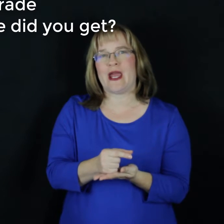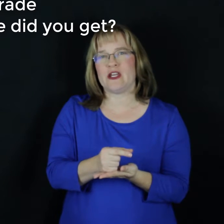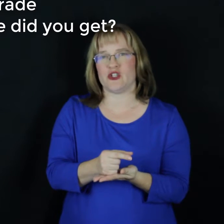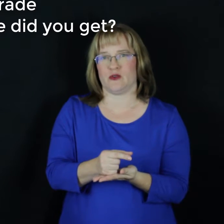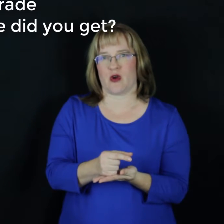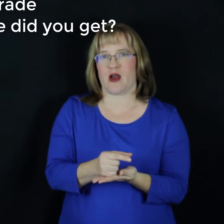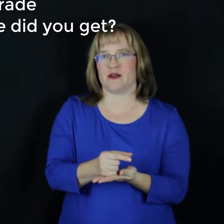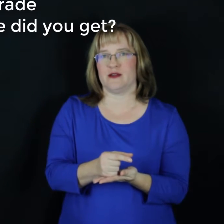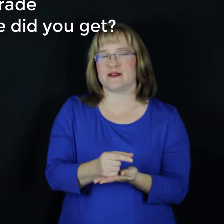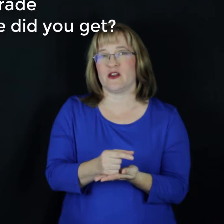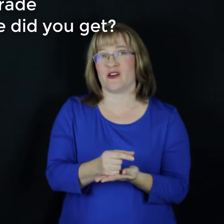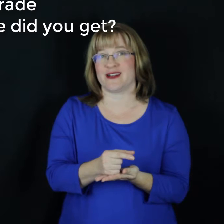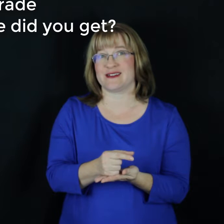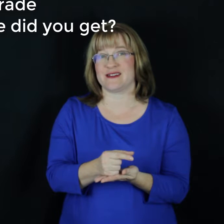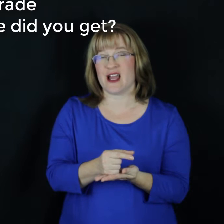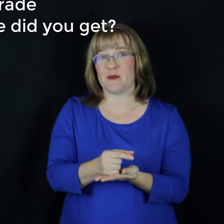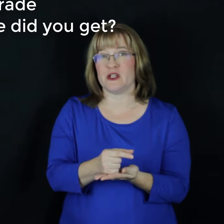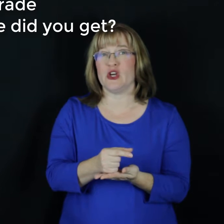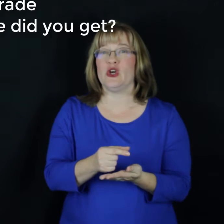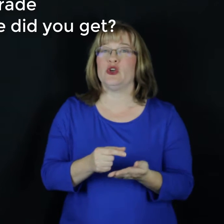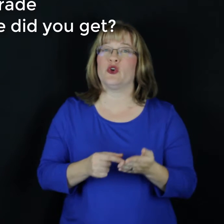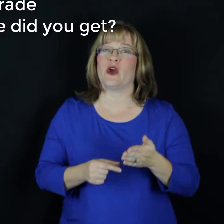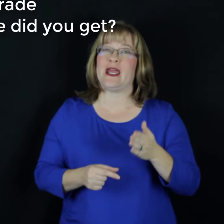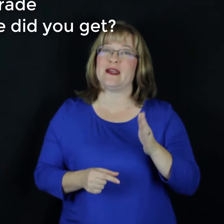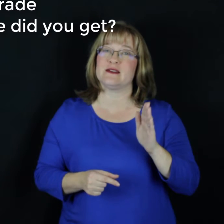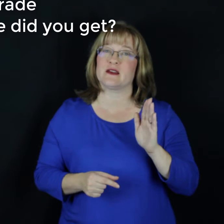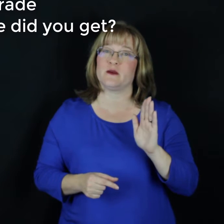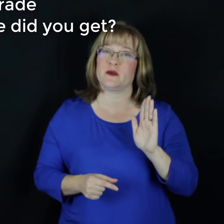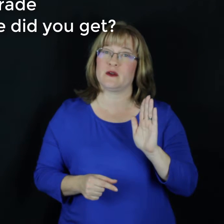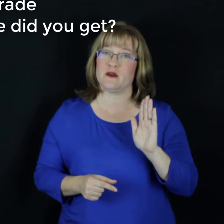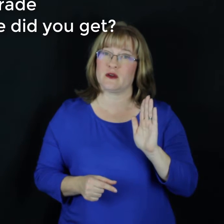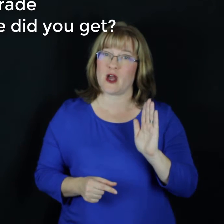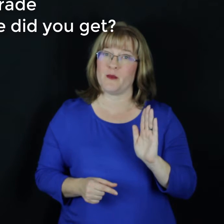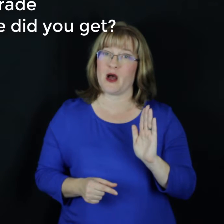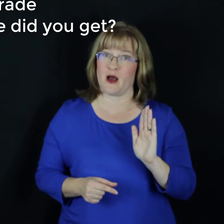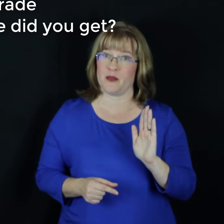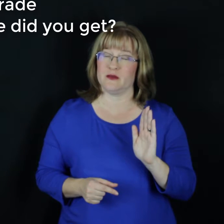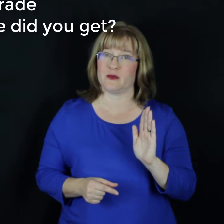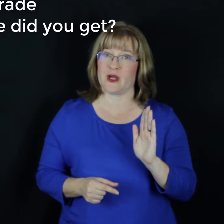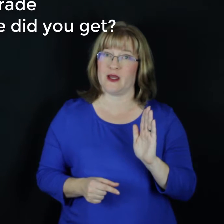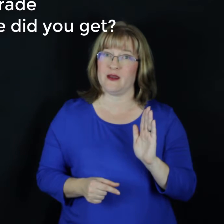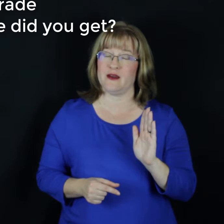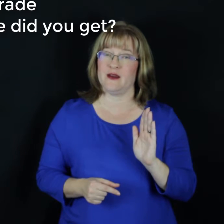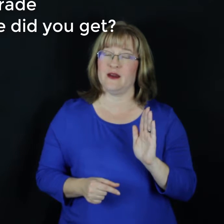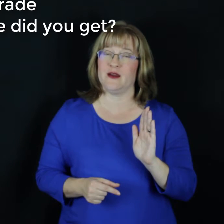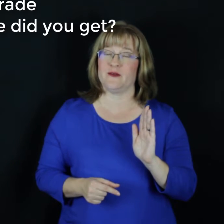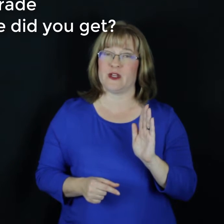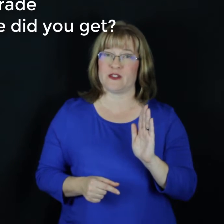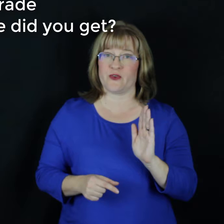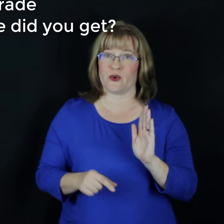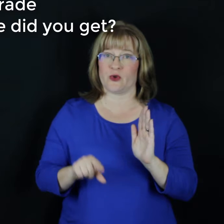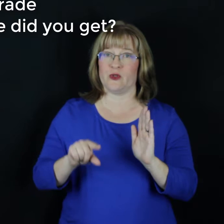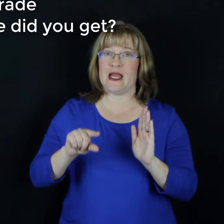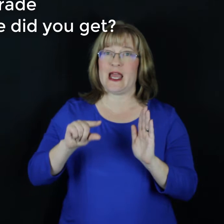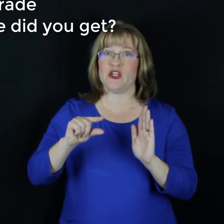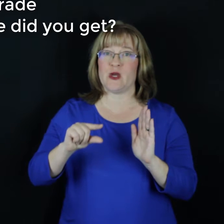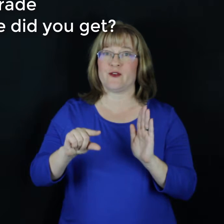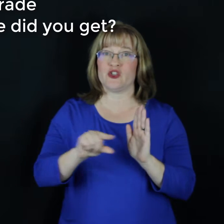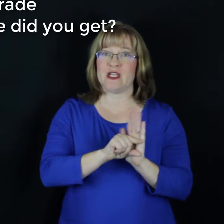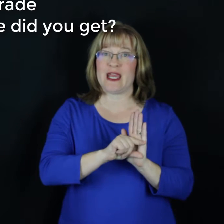grade you got, say on an assignment, your hand is going to come up. Okay? It's vertical. And you have your G hand